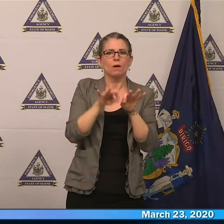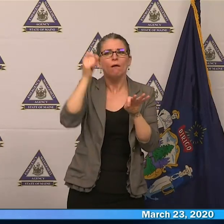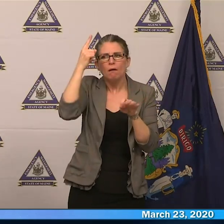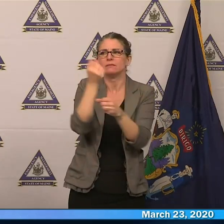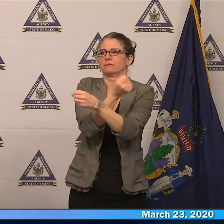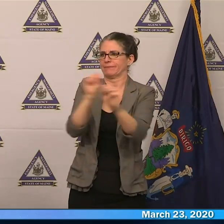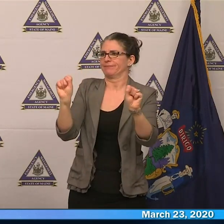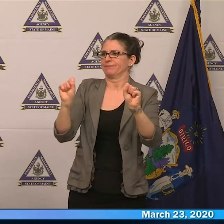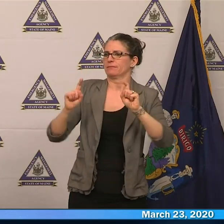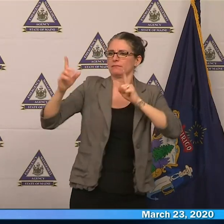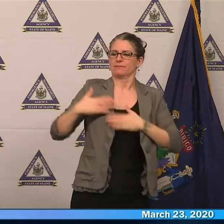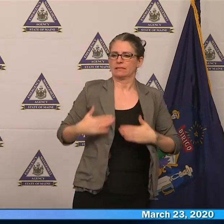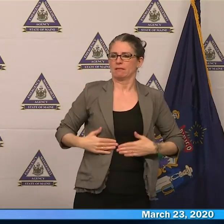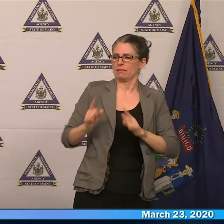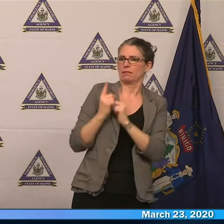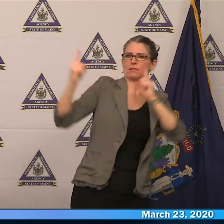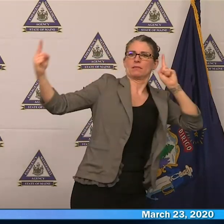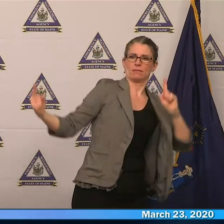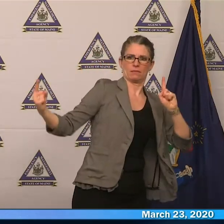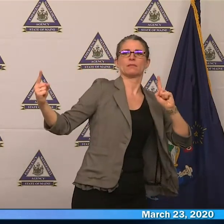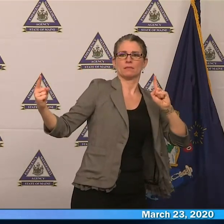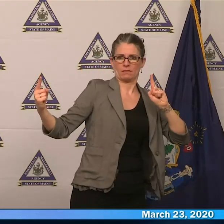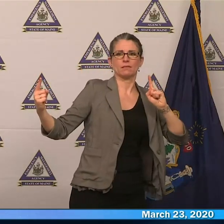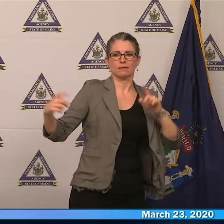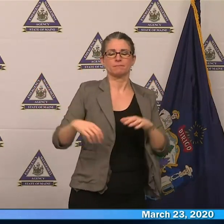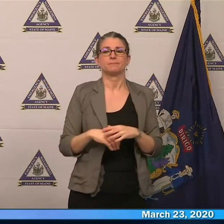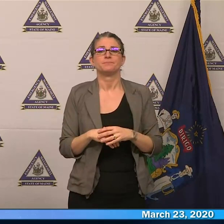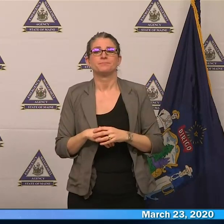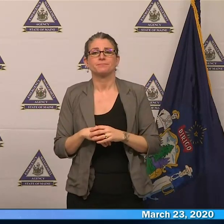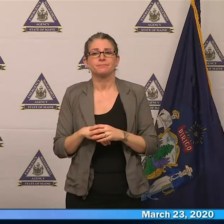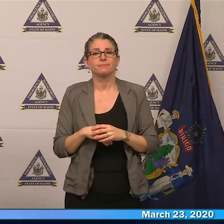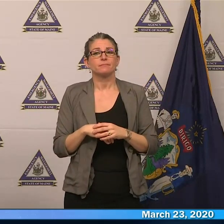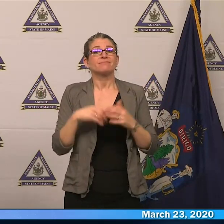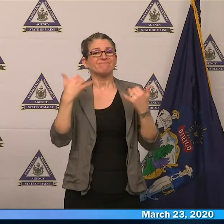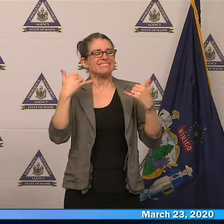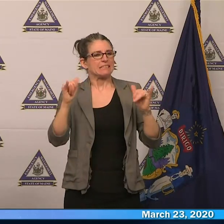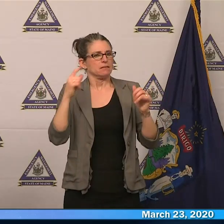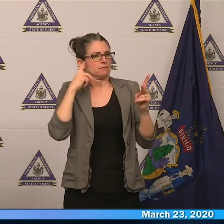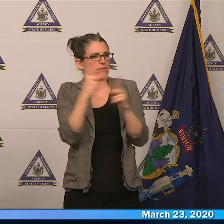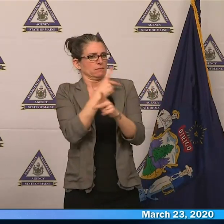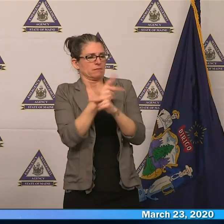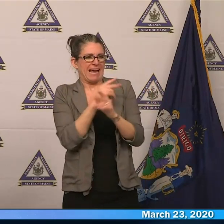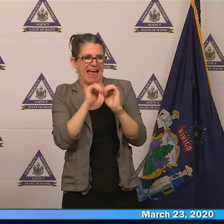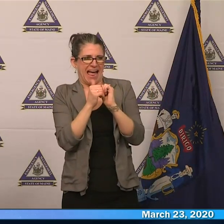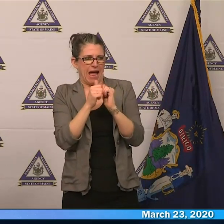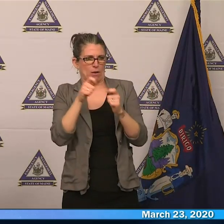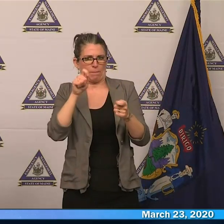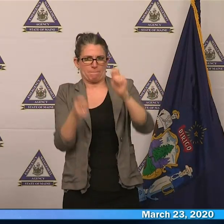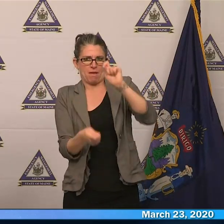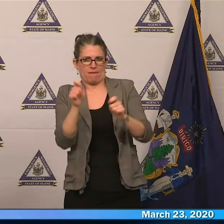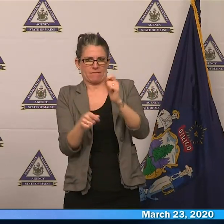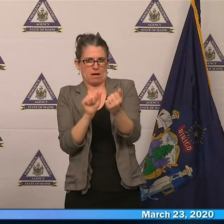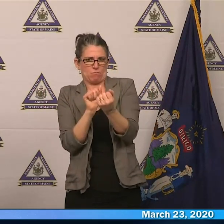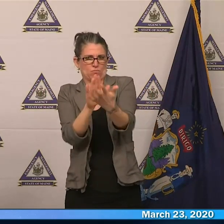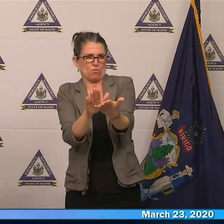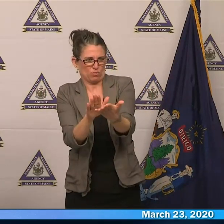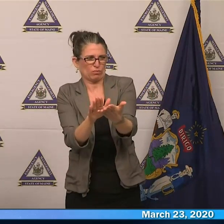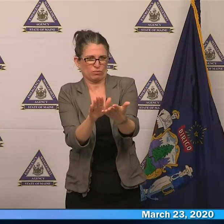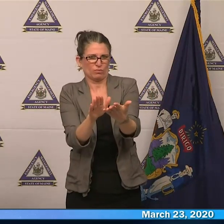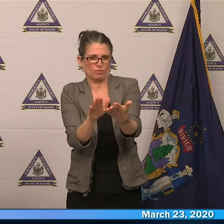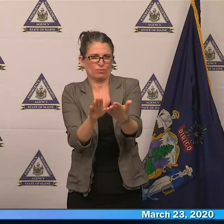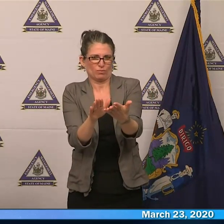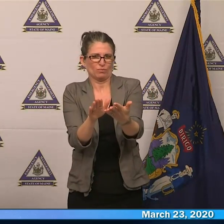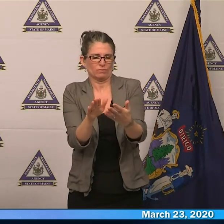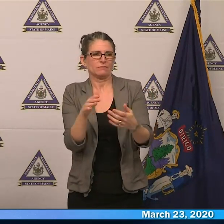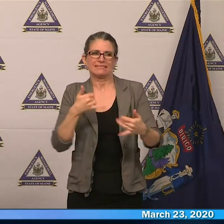to evaluate this situation. Because of how rapidly moving the coronavirus situation is, that may change, and I'll be candid about